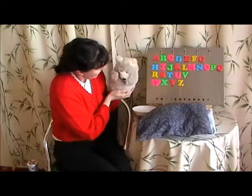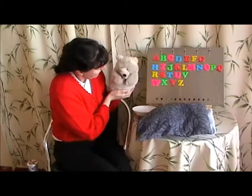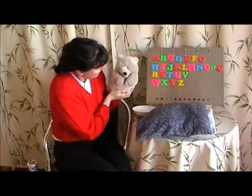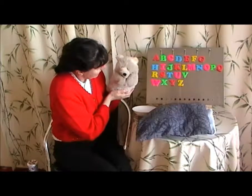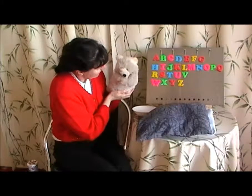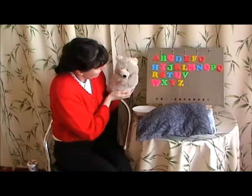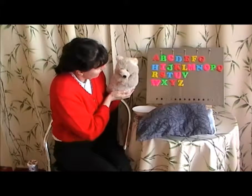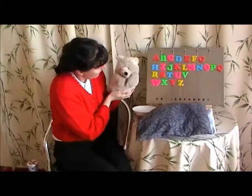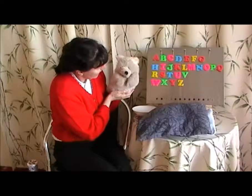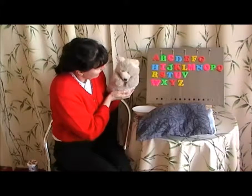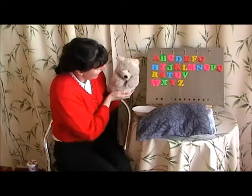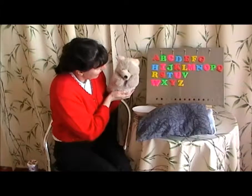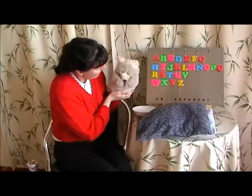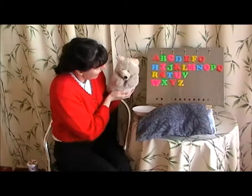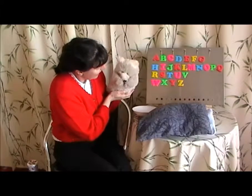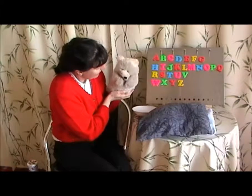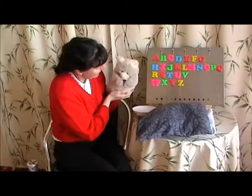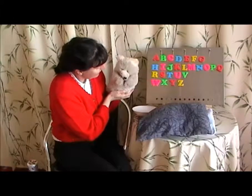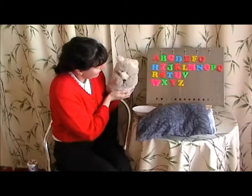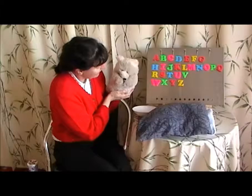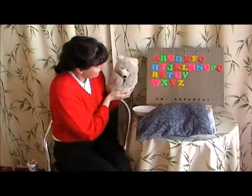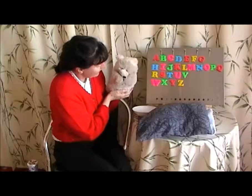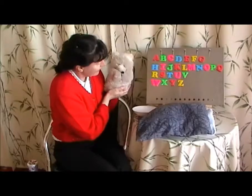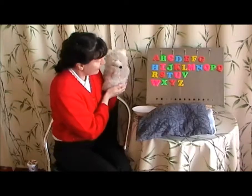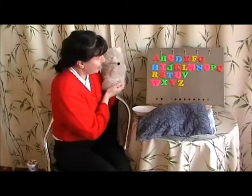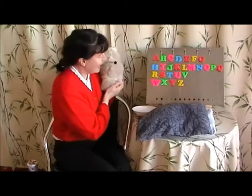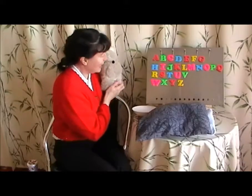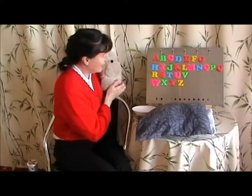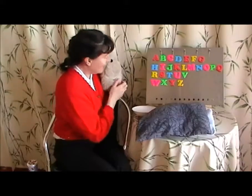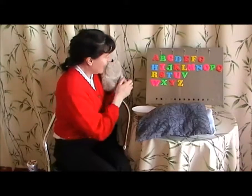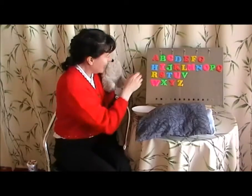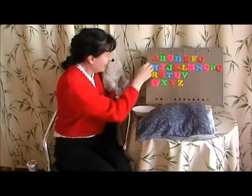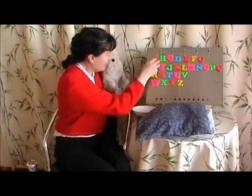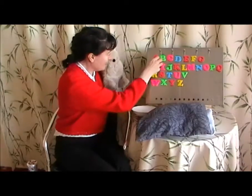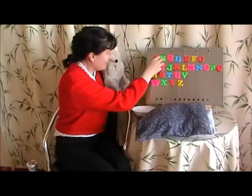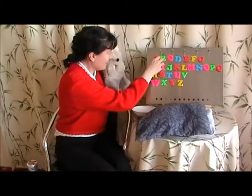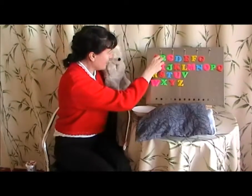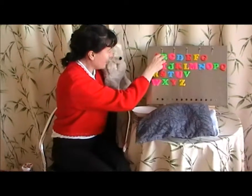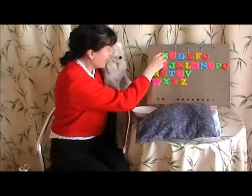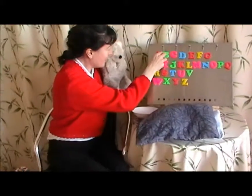letters down, would you like to help count? Yes, right.